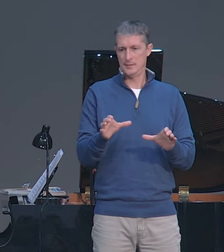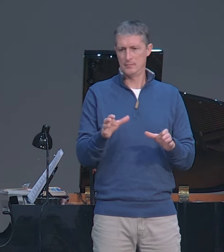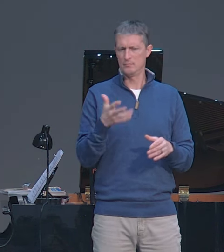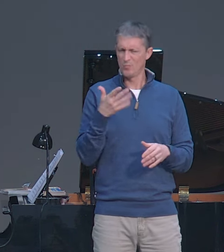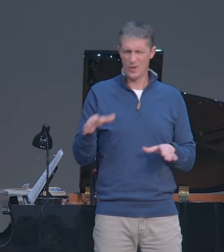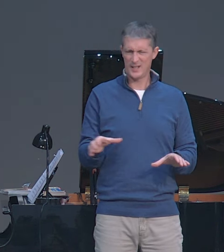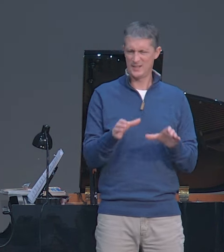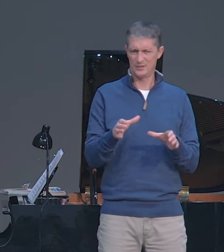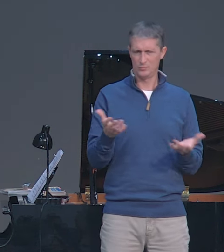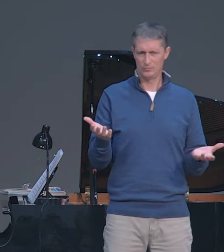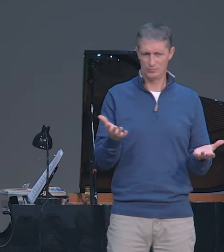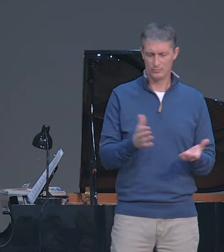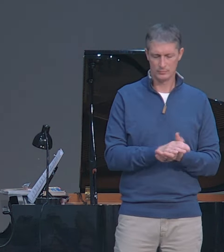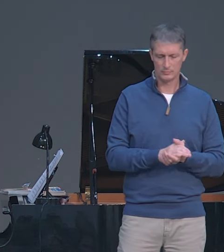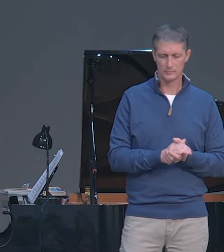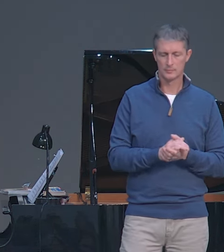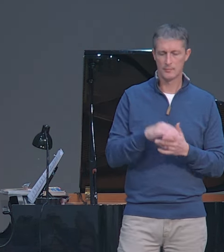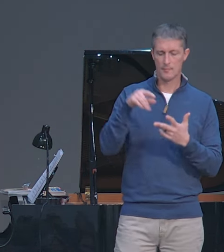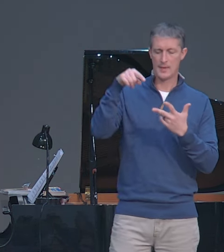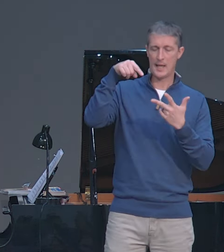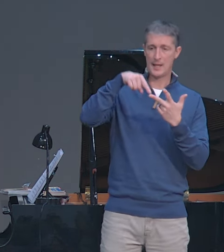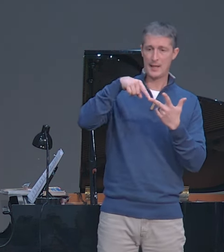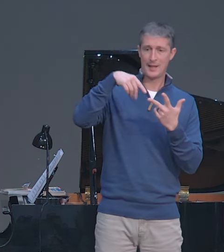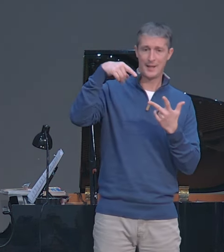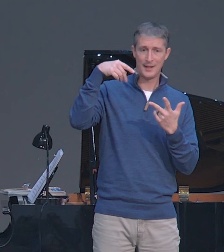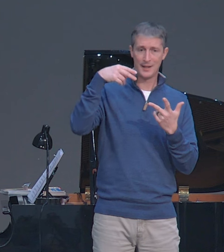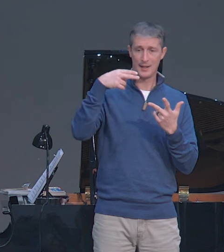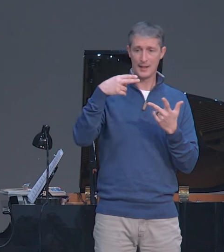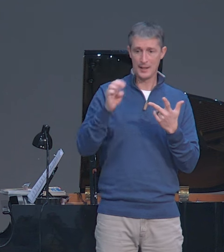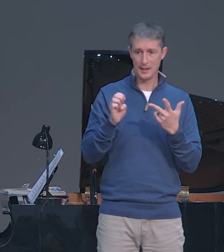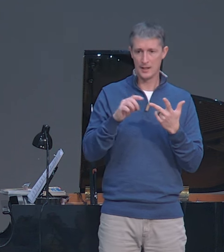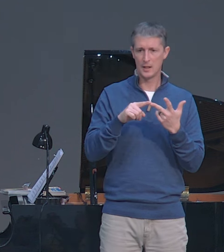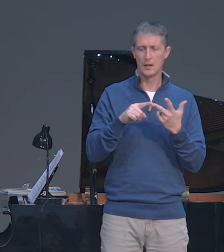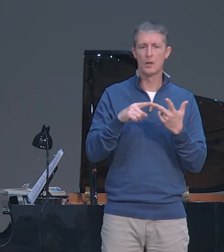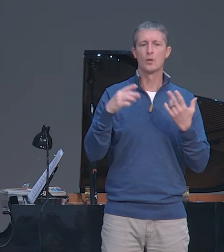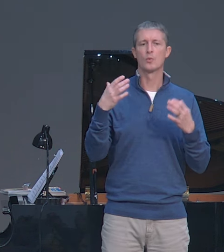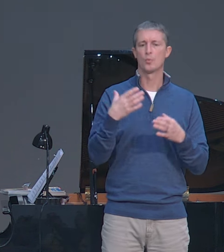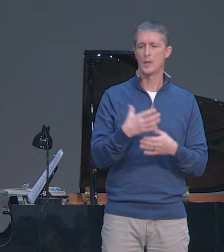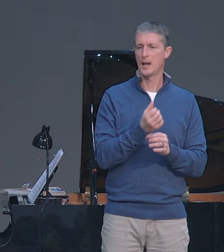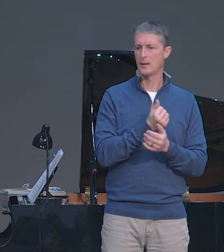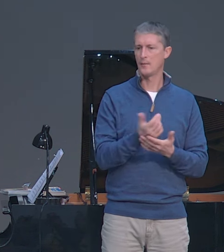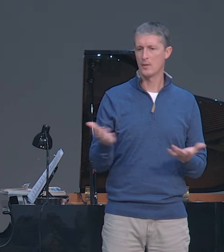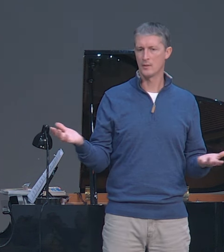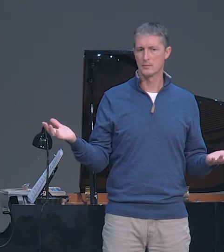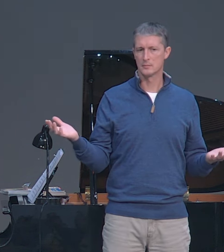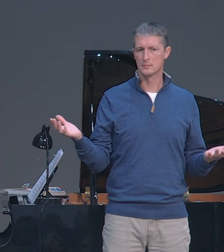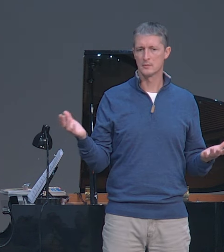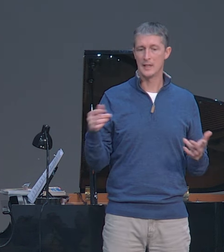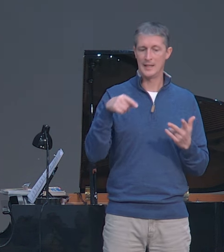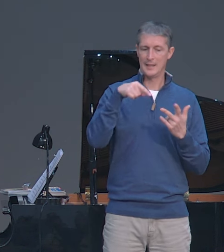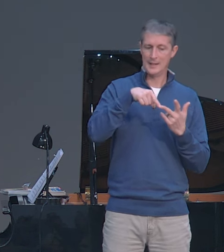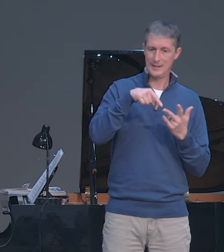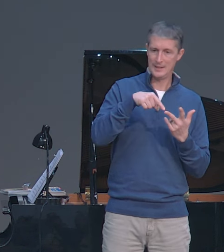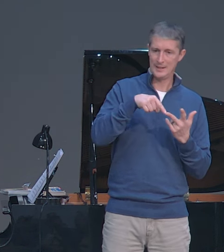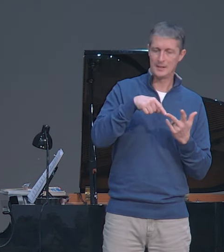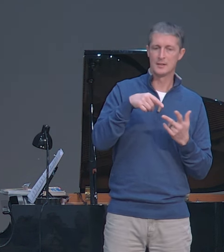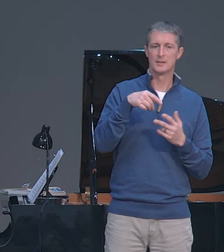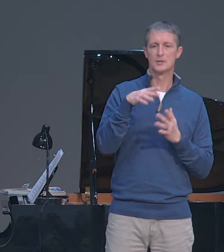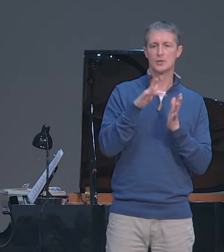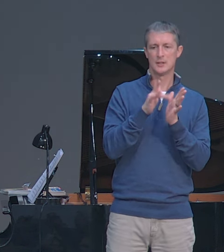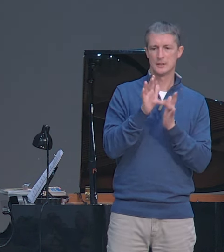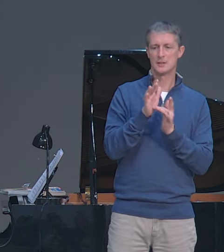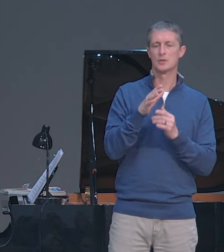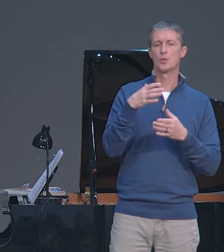do? He created all things. Look at verse 16. For